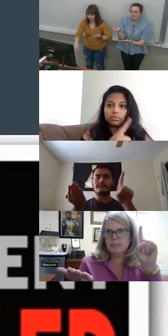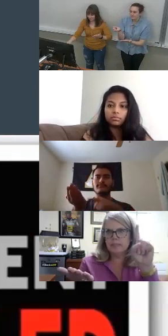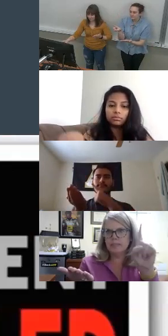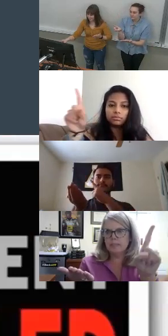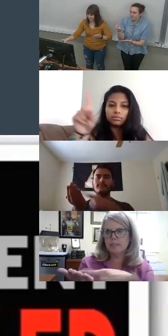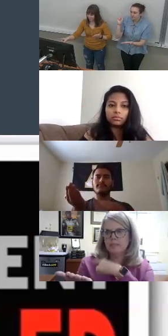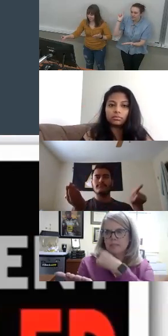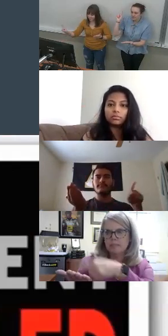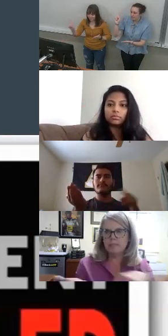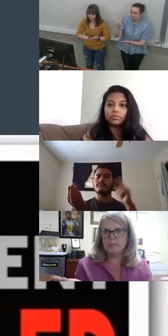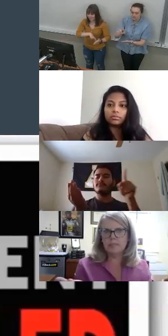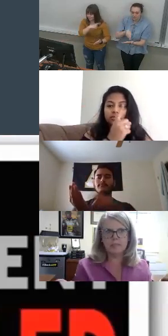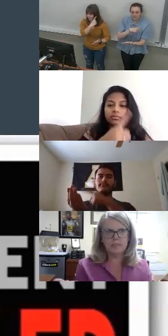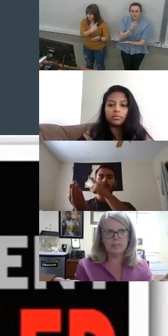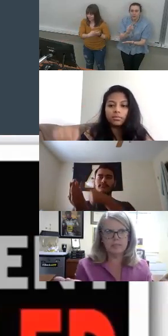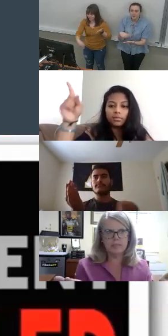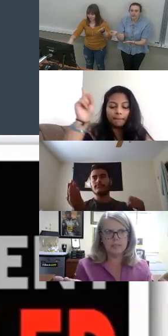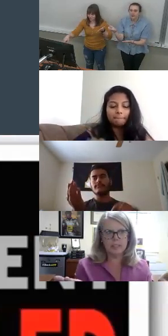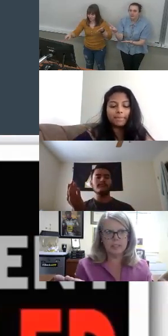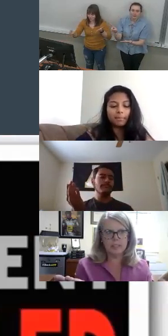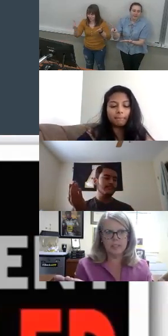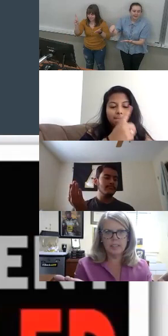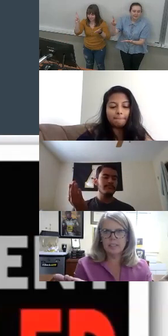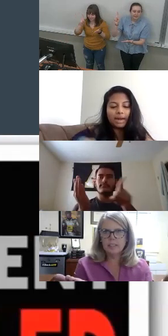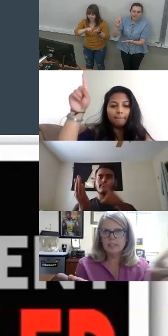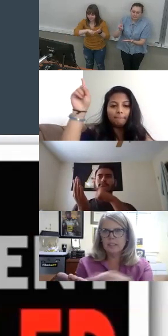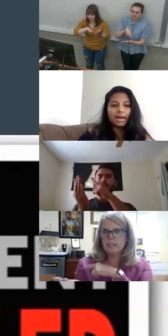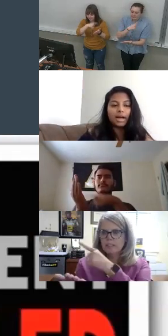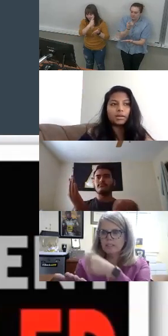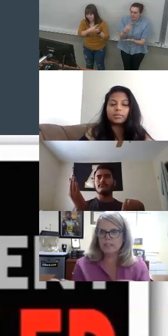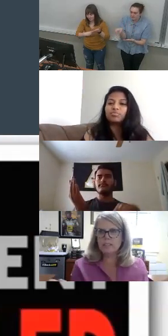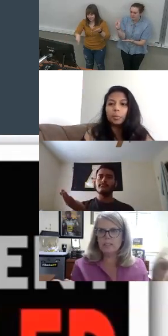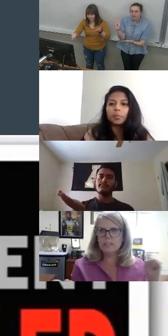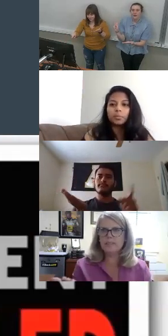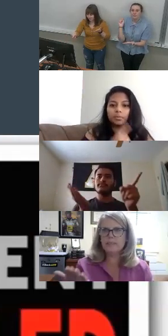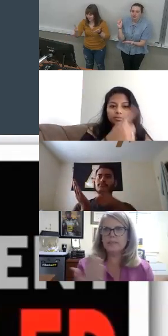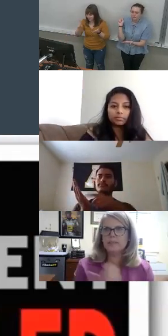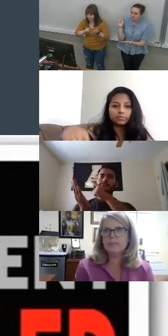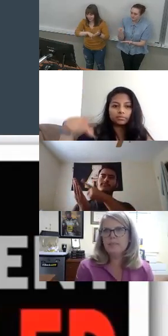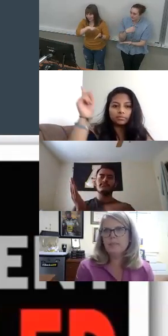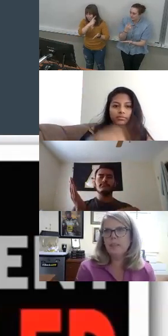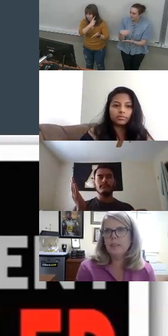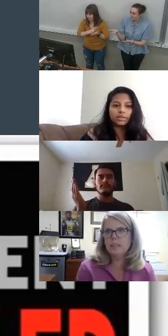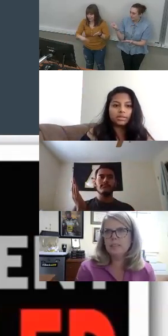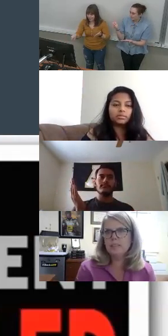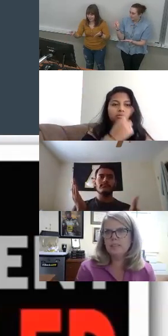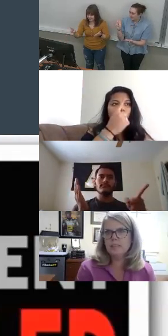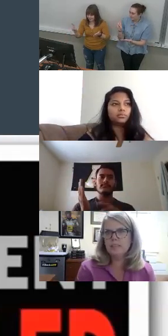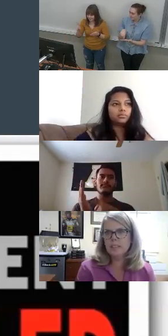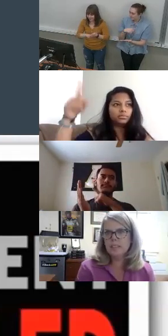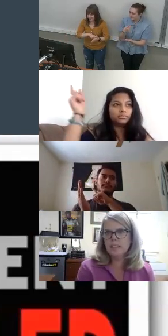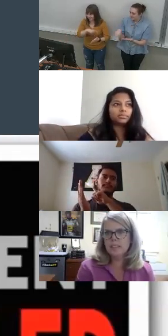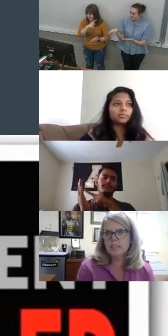X. Exactly what it looks like. Yep, just like you're marking it off on your calendar because the event did not happen. Just slashing an X on your hand, it